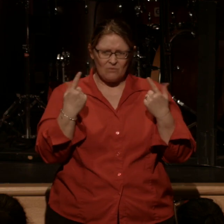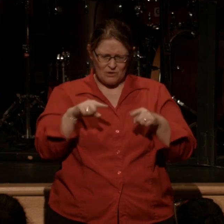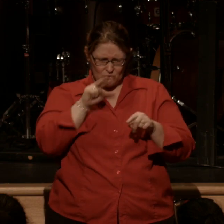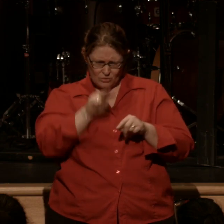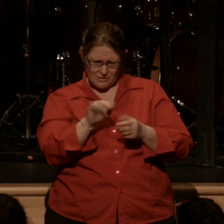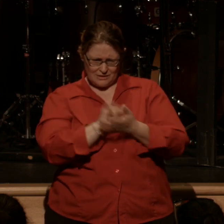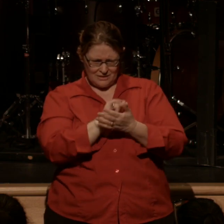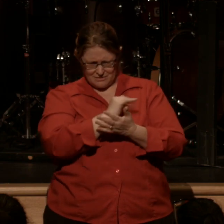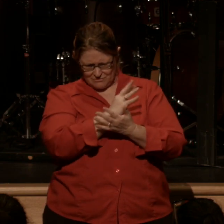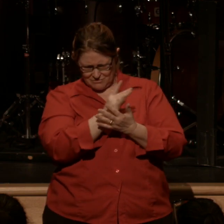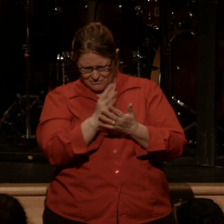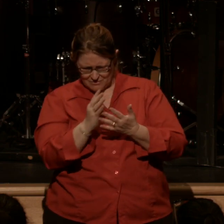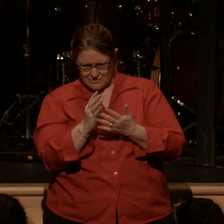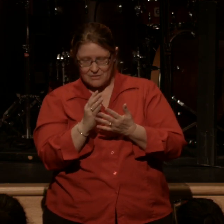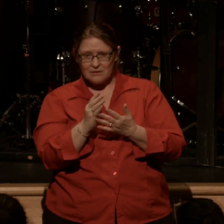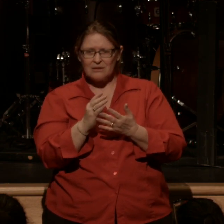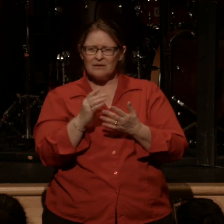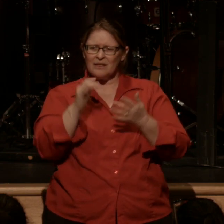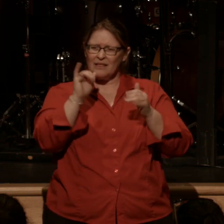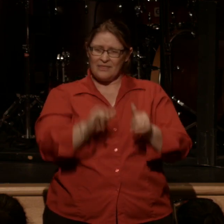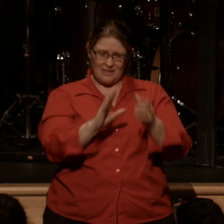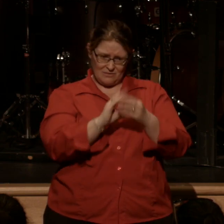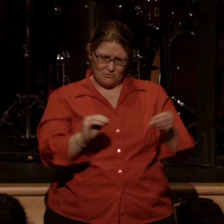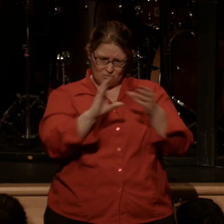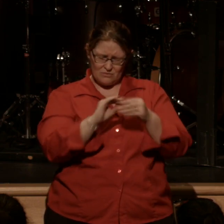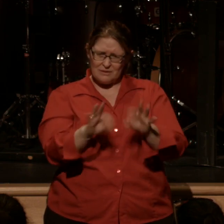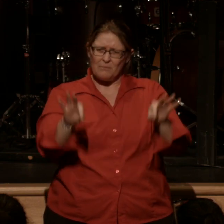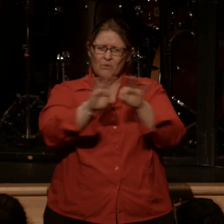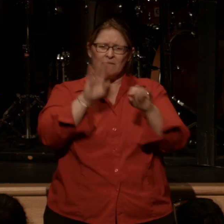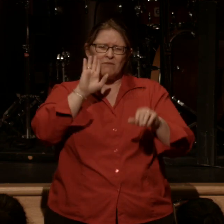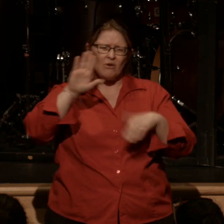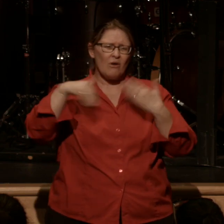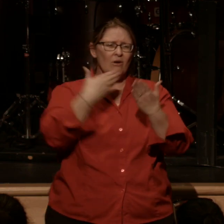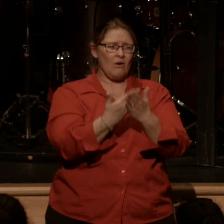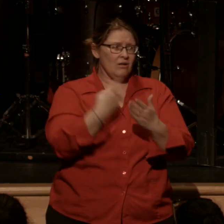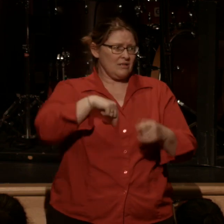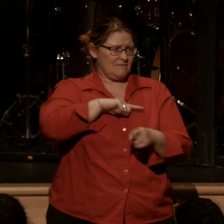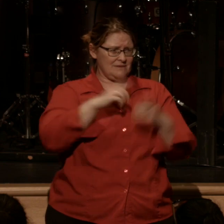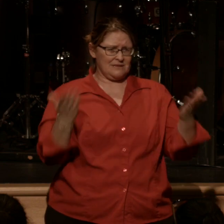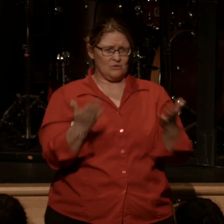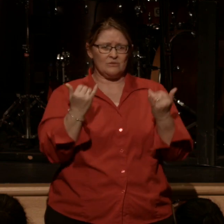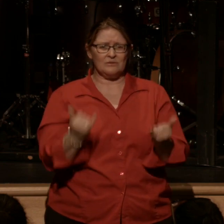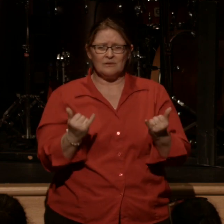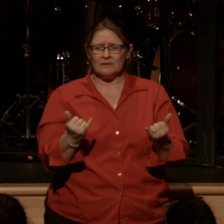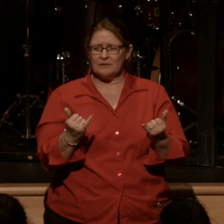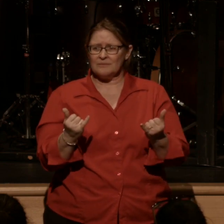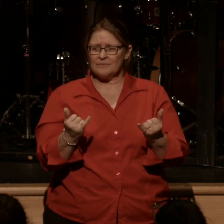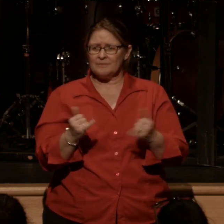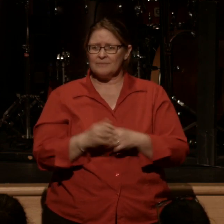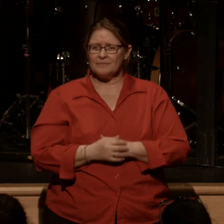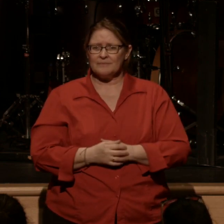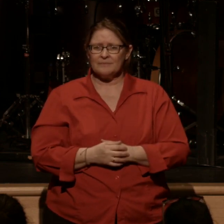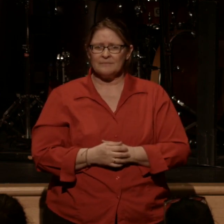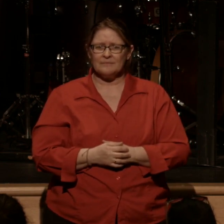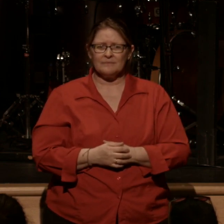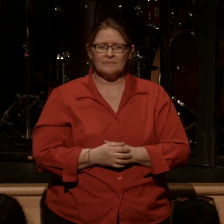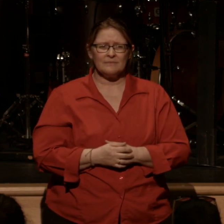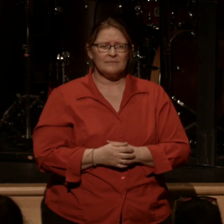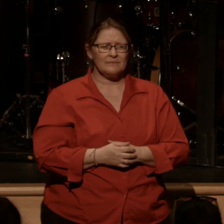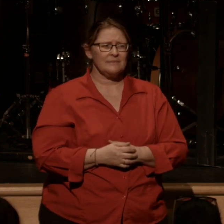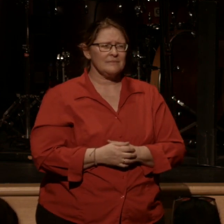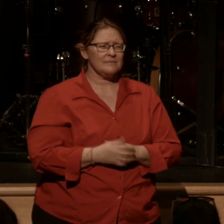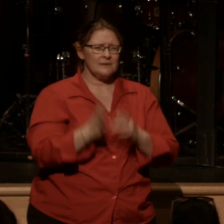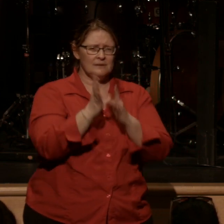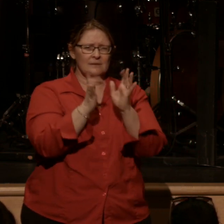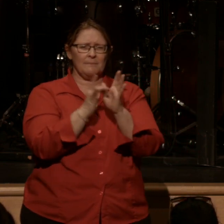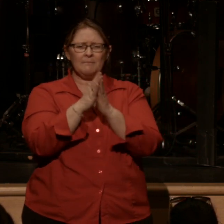this. This passage is significant for everyone here today. There's a